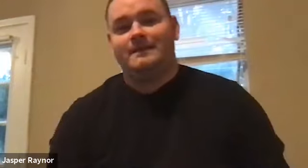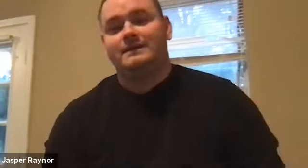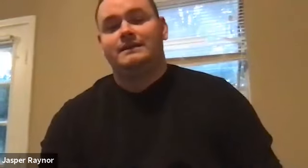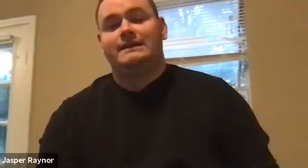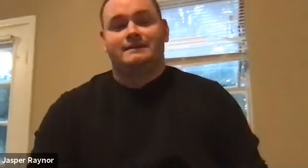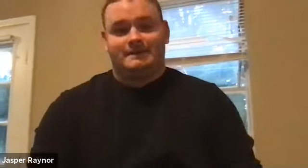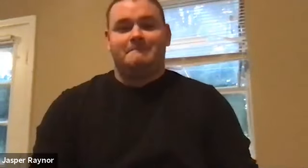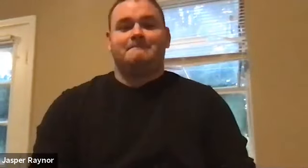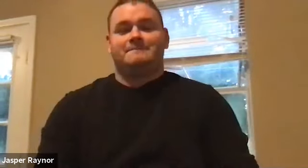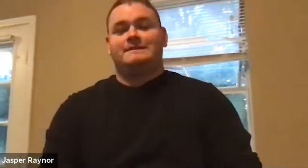Yep.